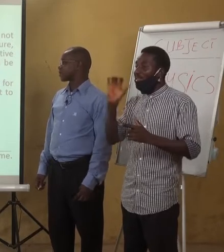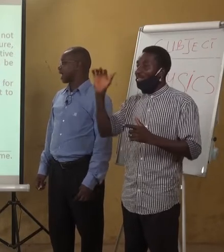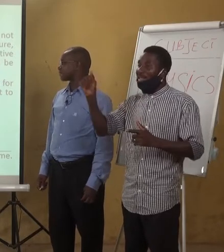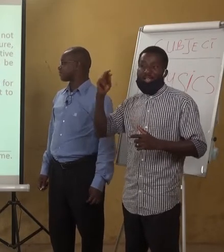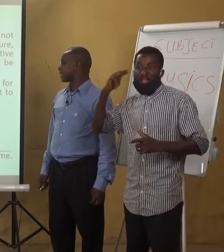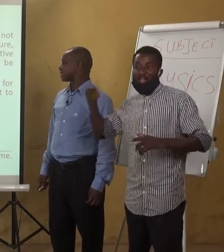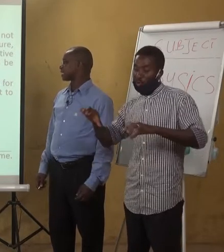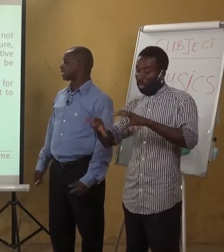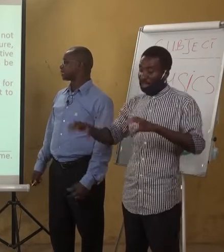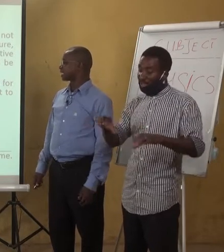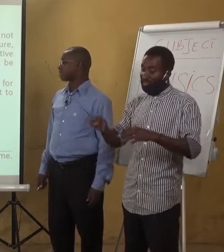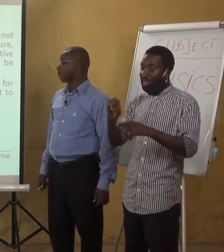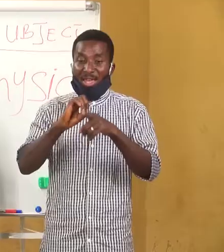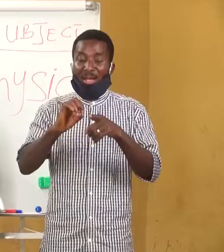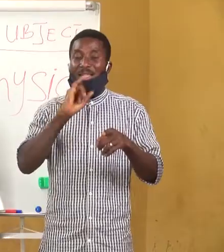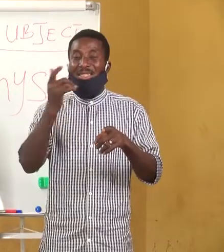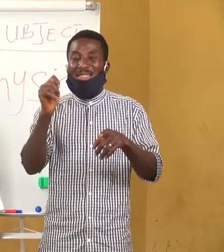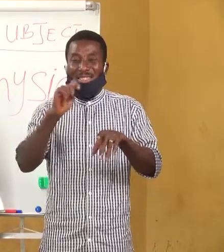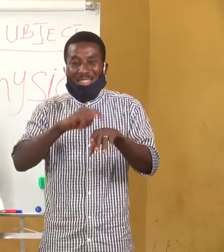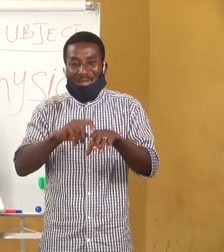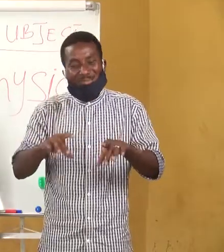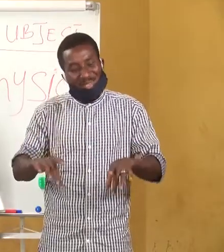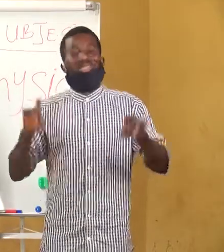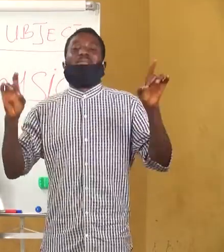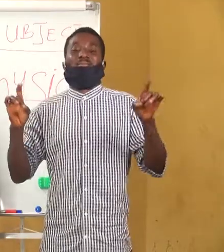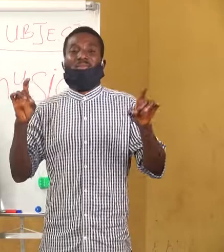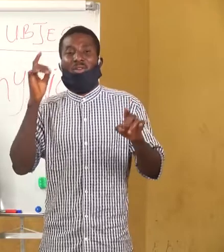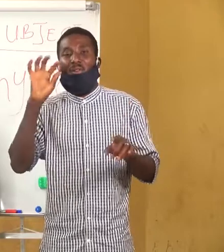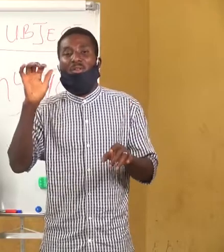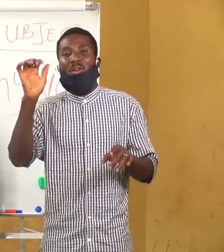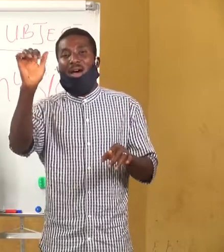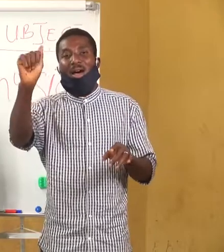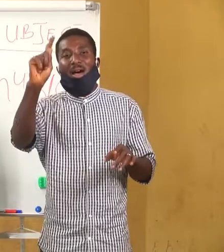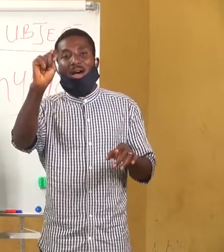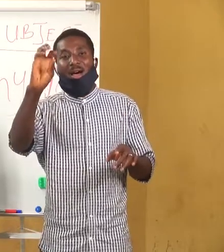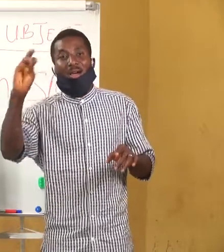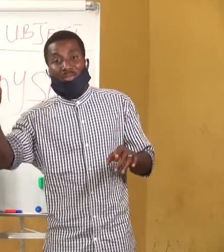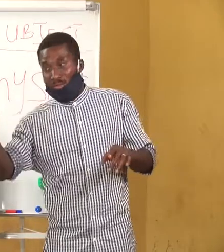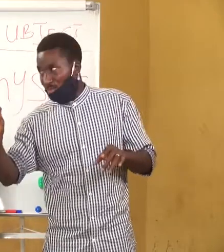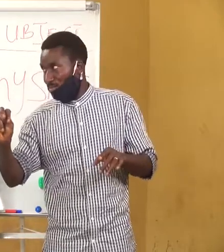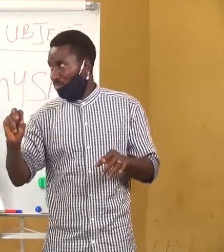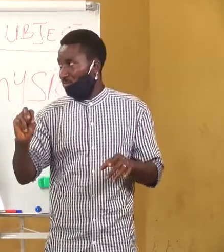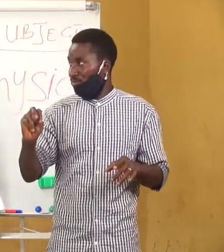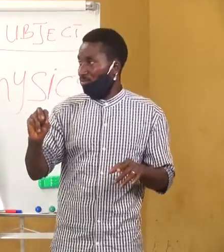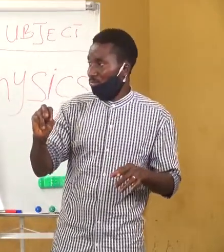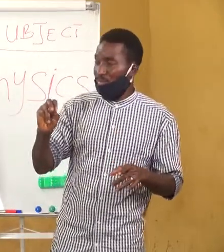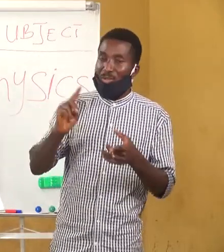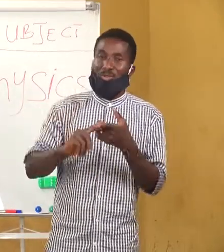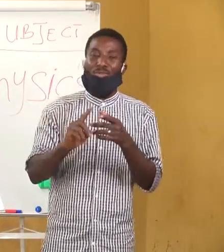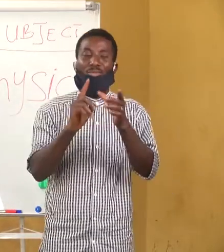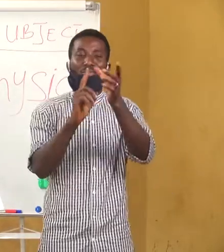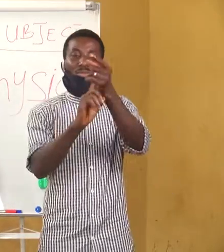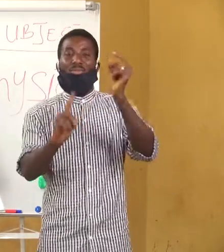a radioactive element. Is a time taken for half of the atoms initially present in the element to decay. To